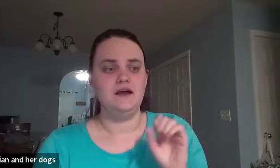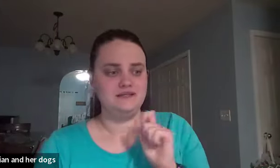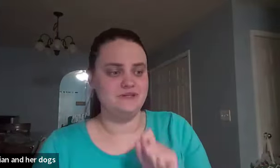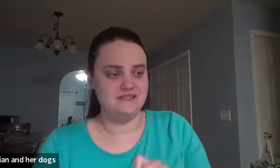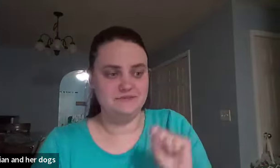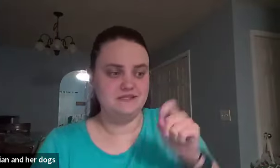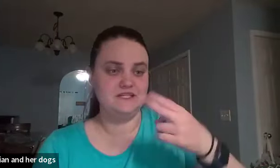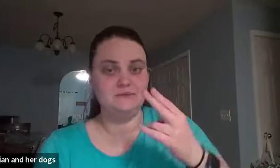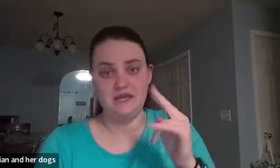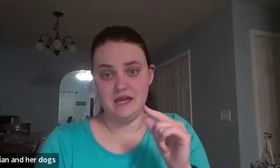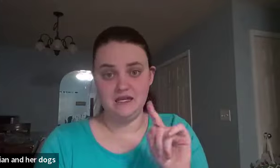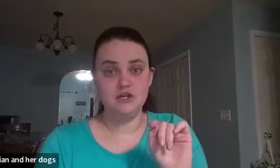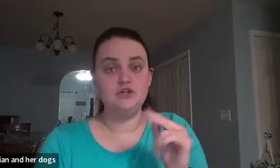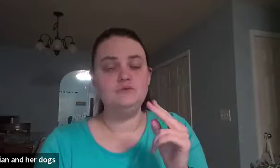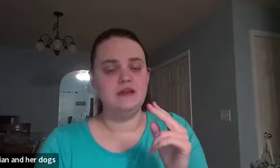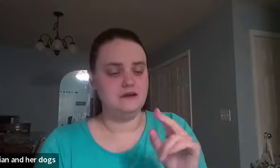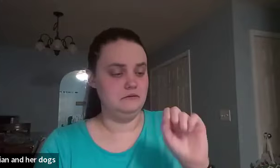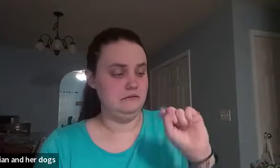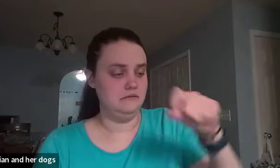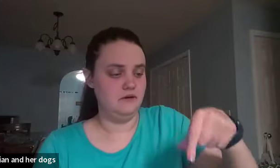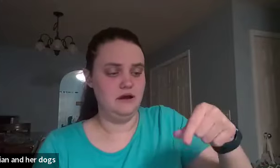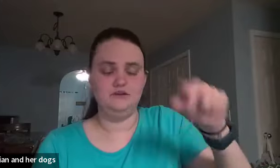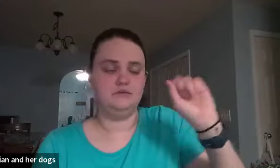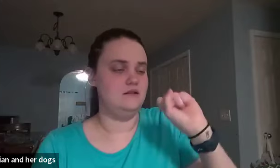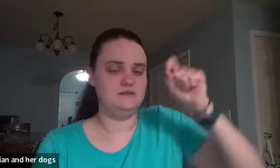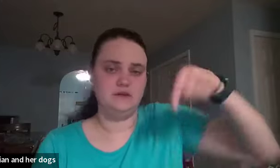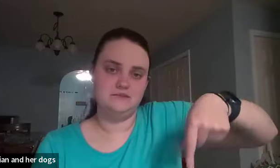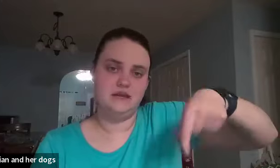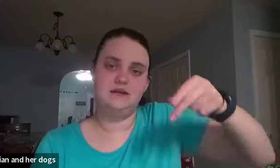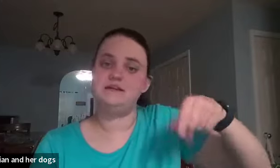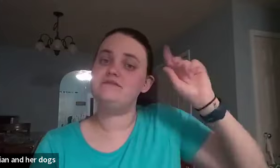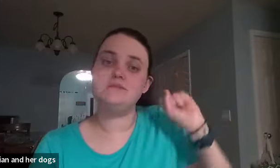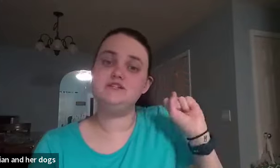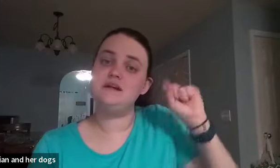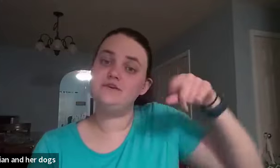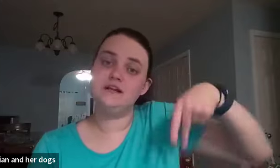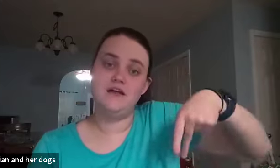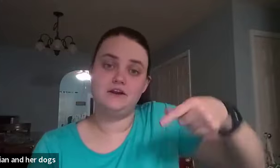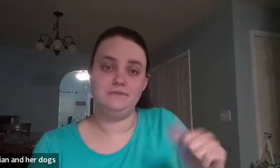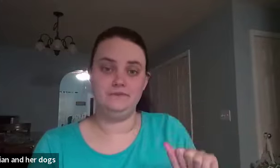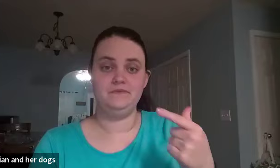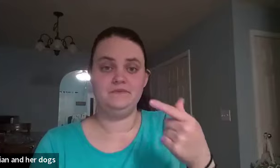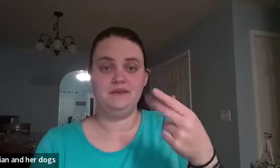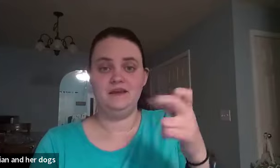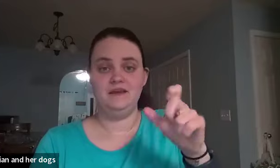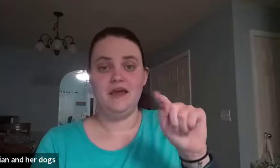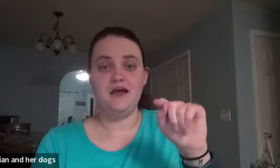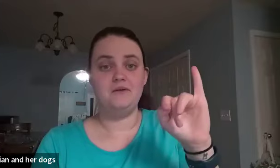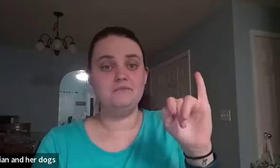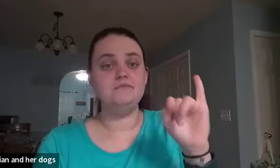like specific spaghetti, you can, I do not like spelling spaghetti because every time I do it, I forget a letter.